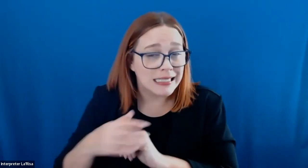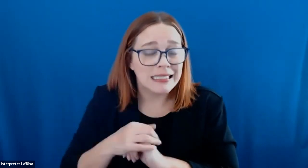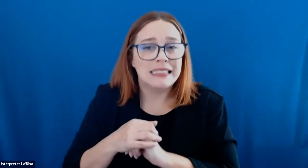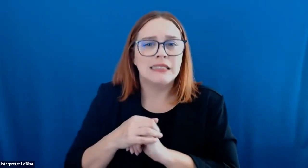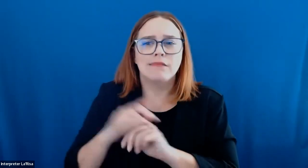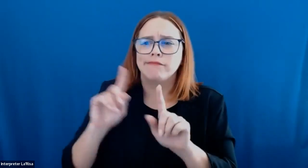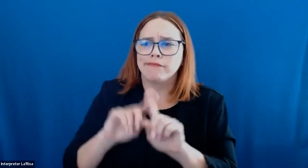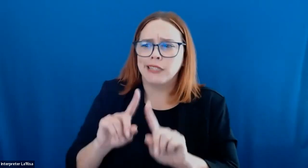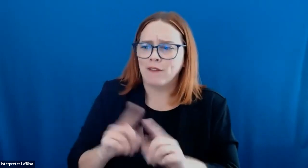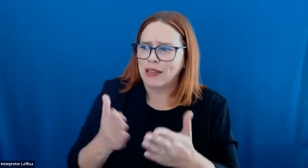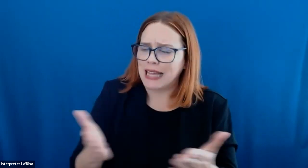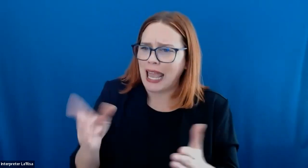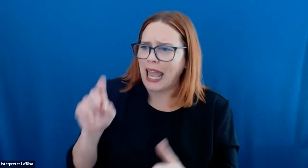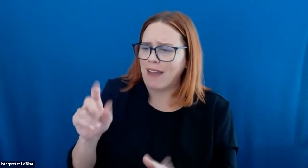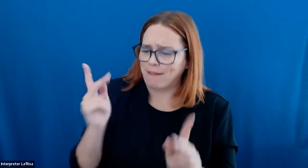of